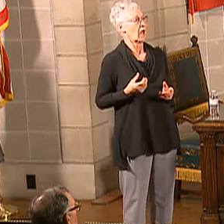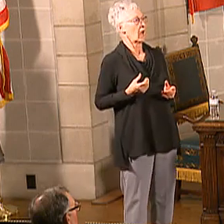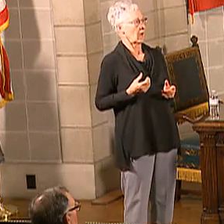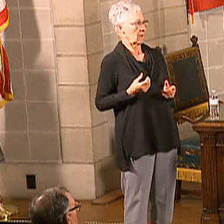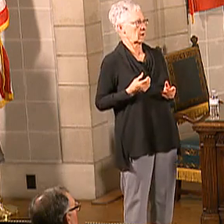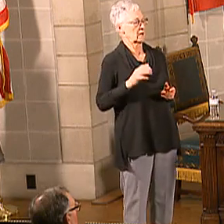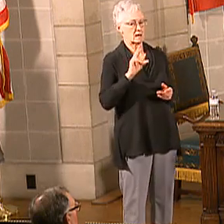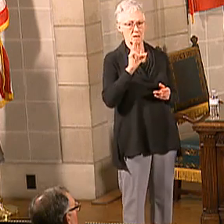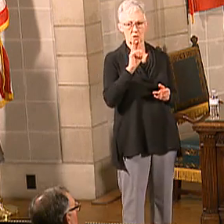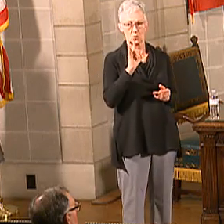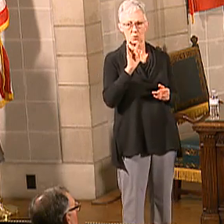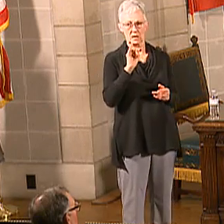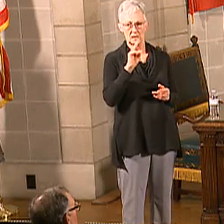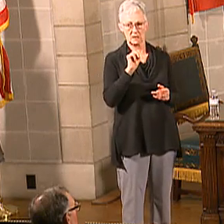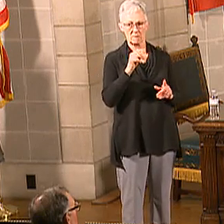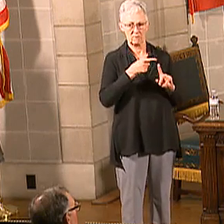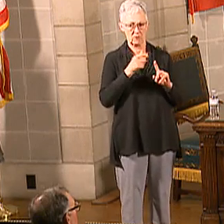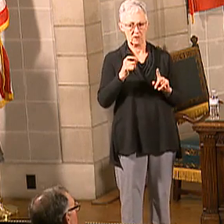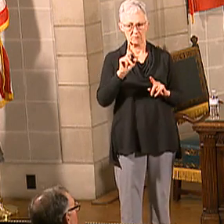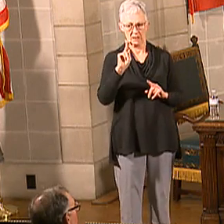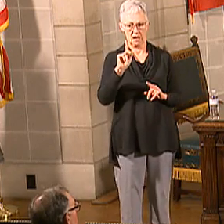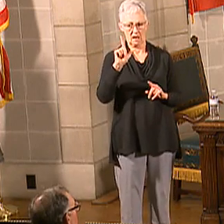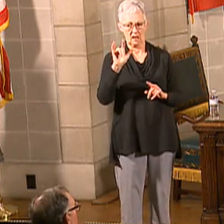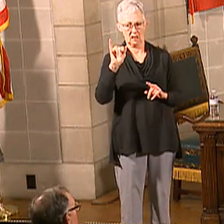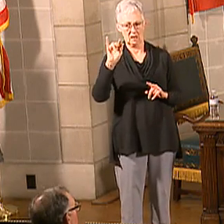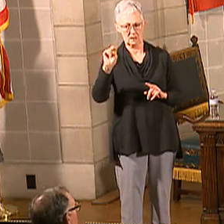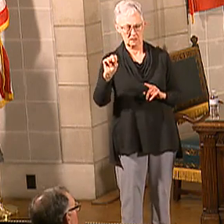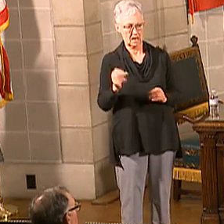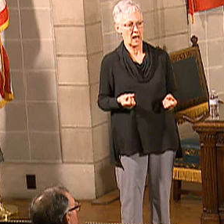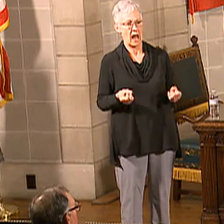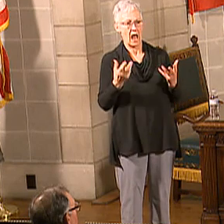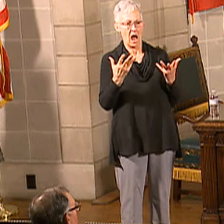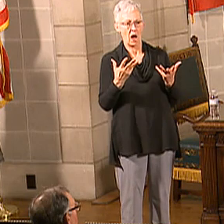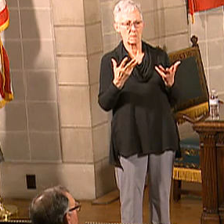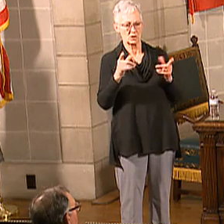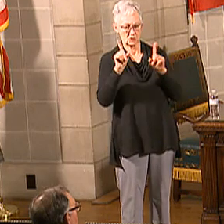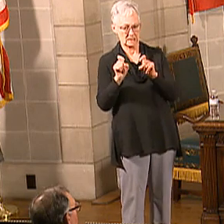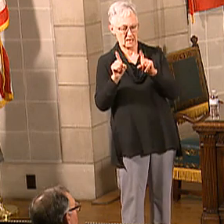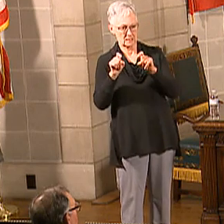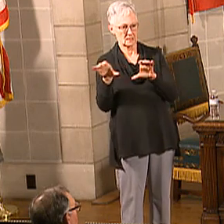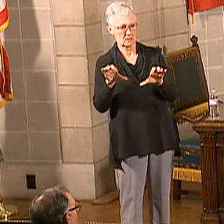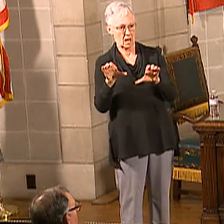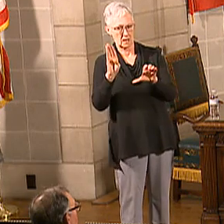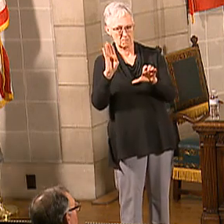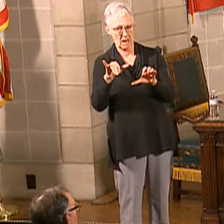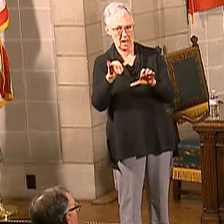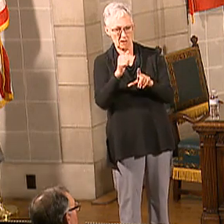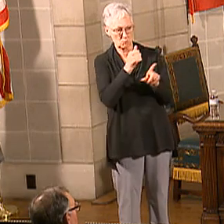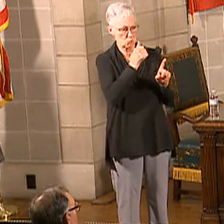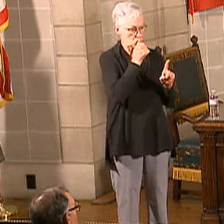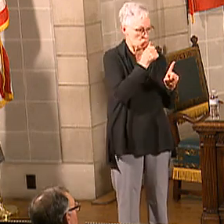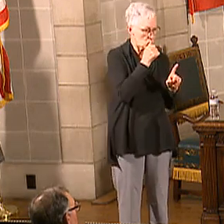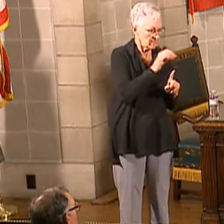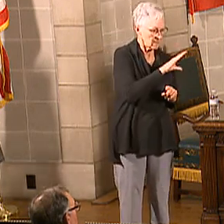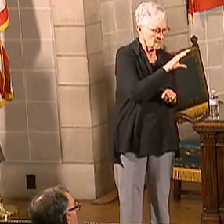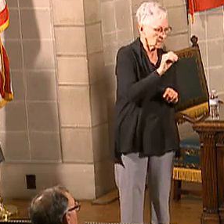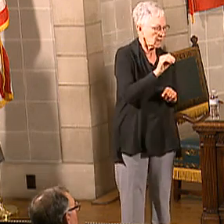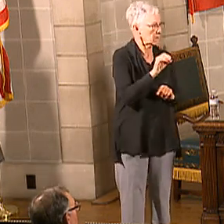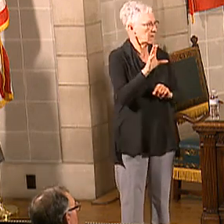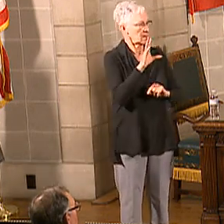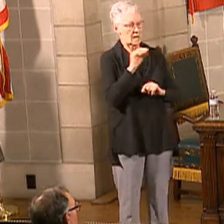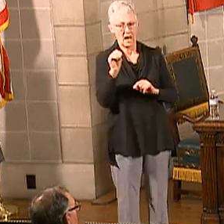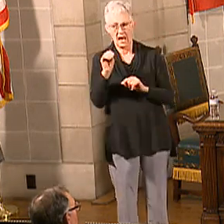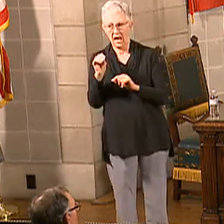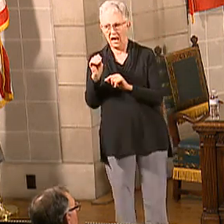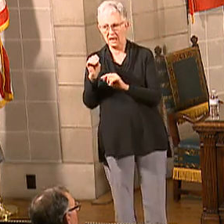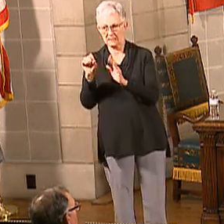William Padmore at KLIN is asking how much is provided by the federal government versus private companies versus, I presume he also wants to include the state in